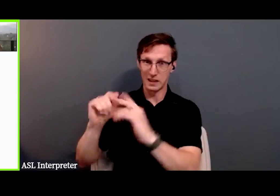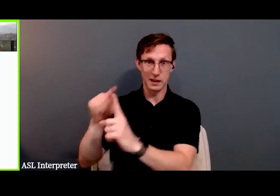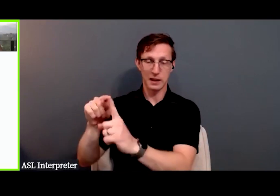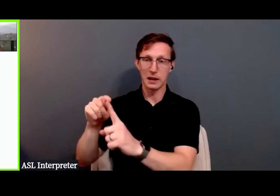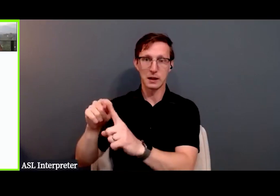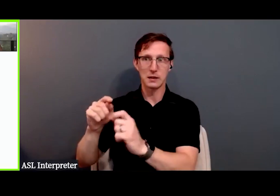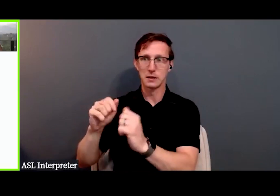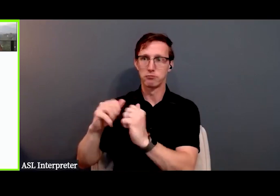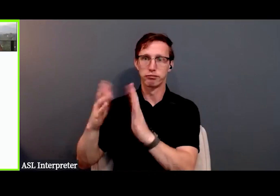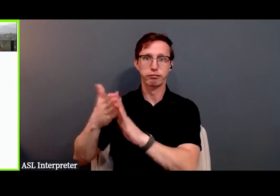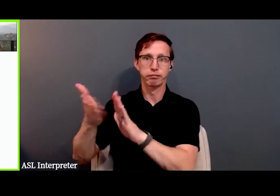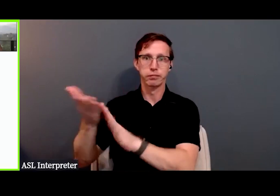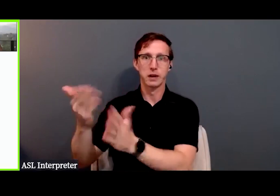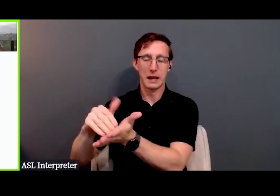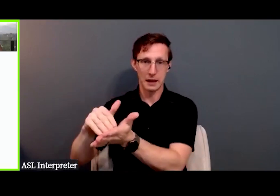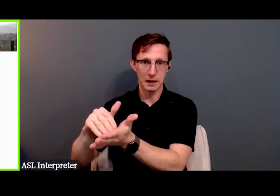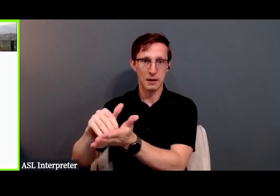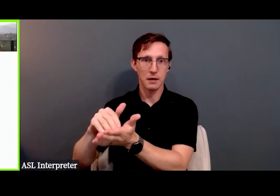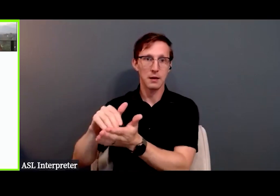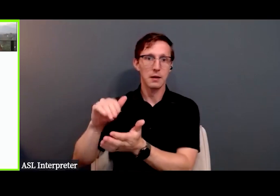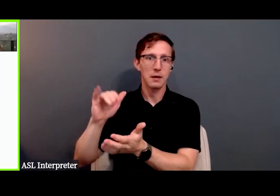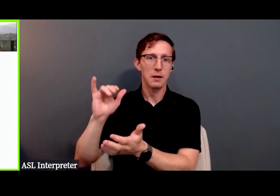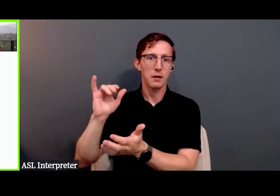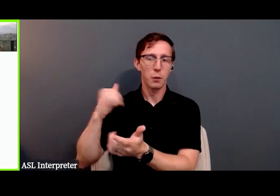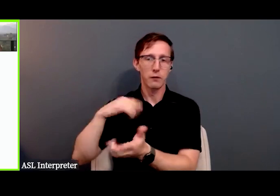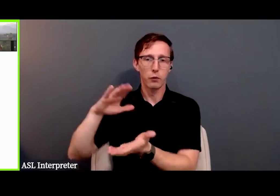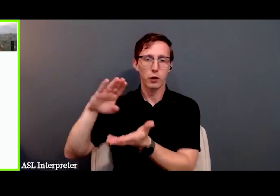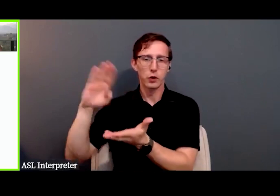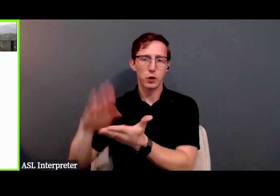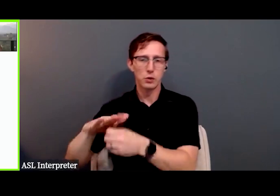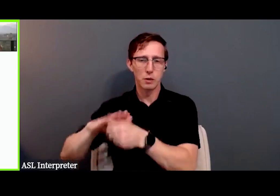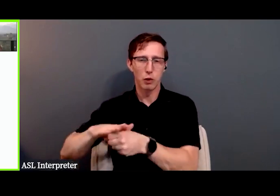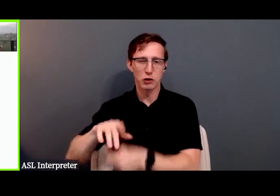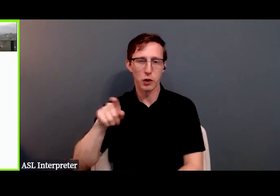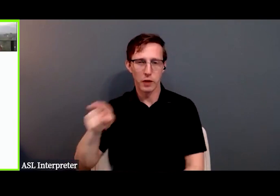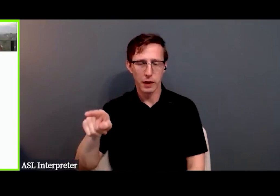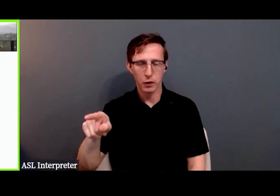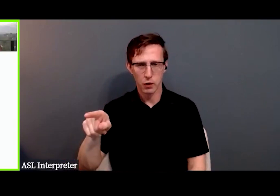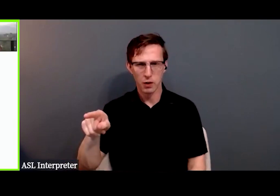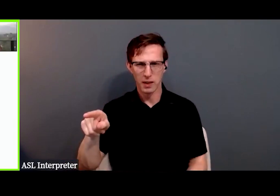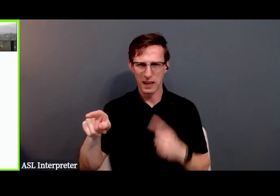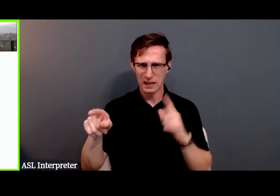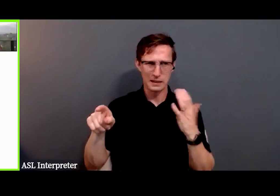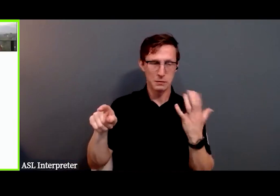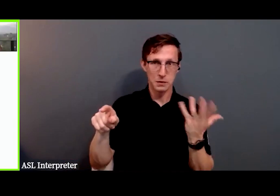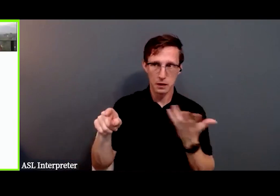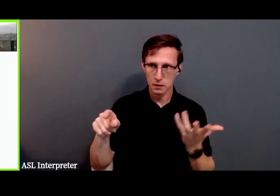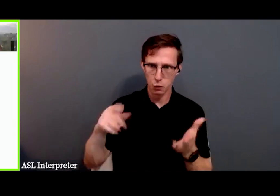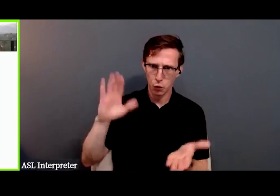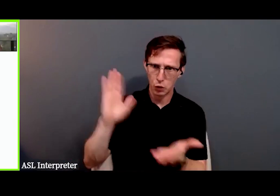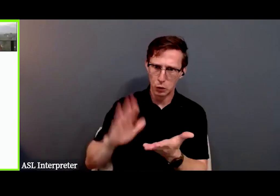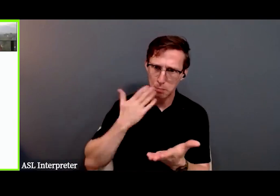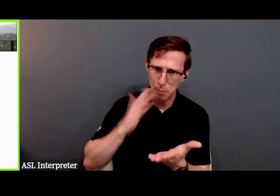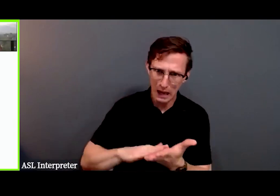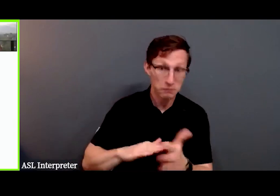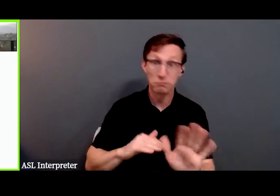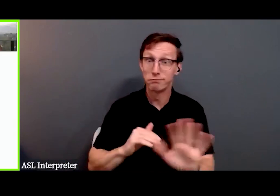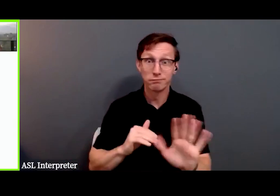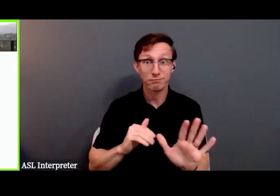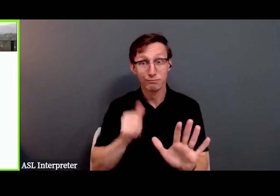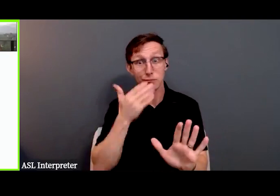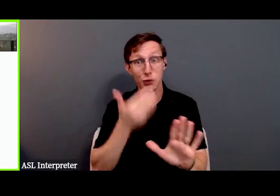reduced the pressure at that plant. That sounds counterintuitive, but it's actually really good news. Because what that means is we've been able to